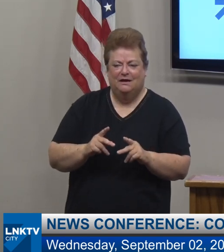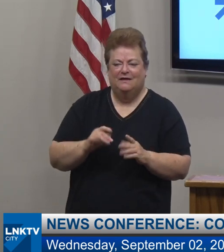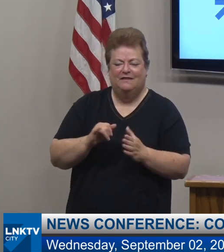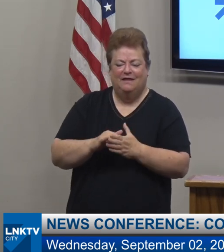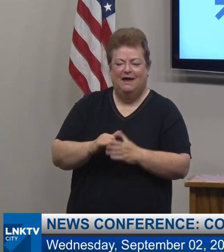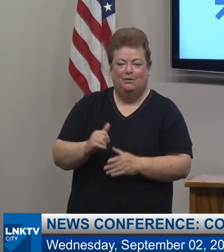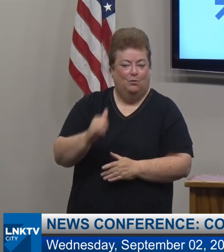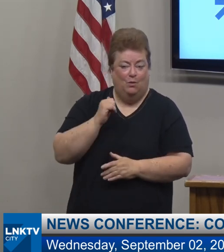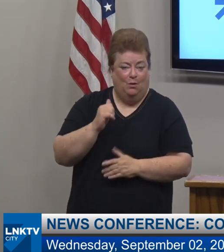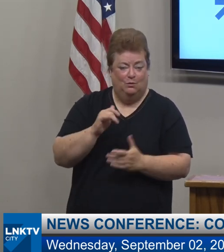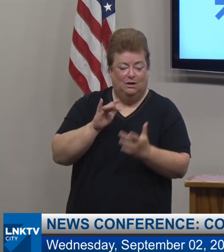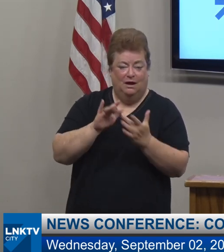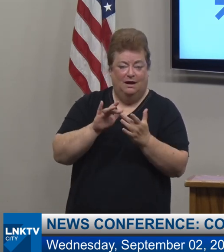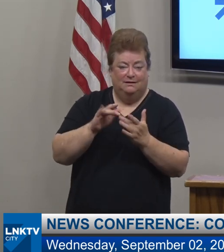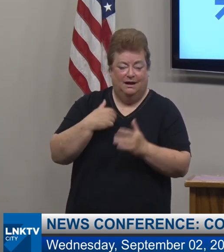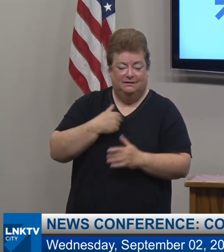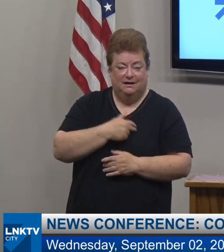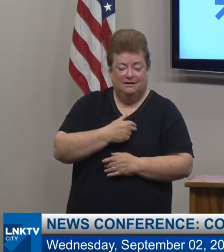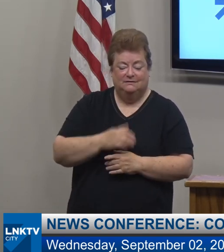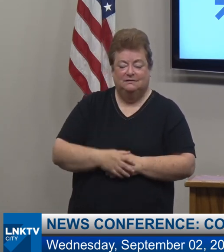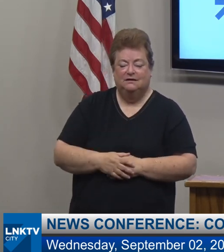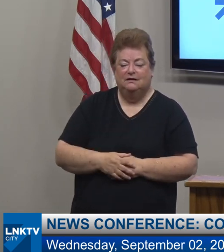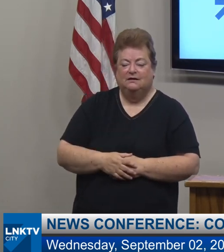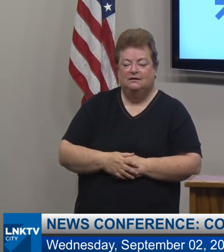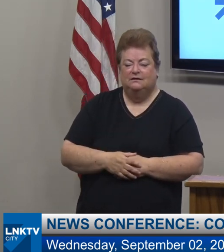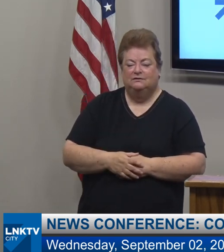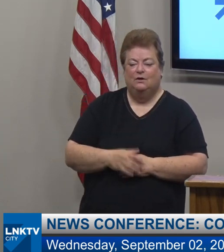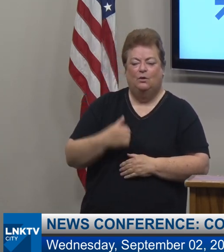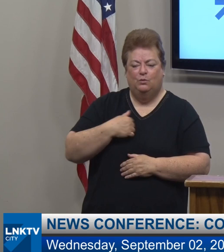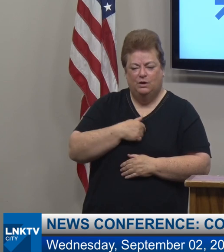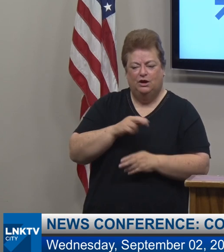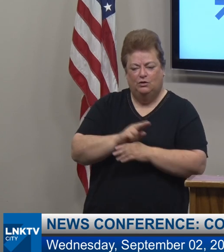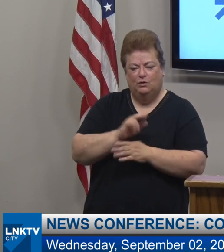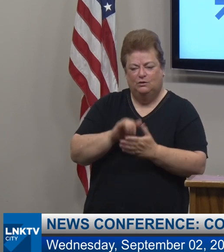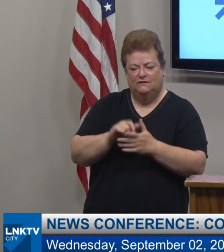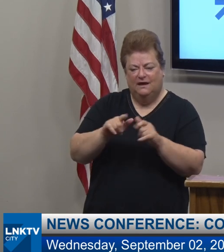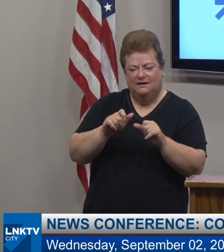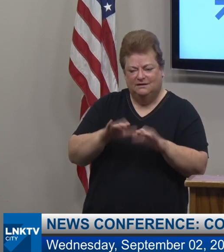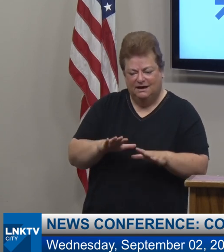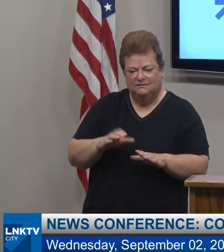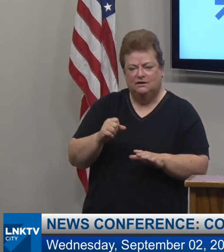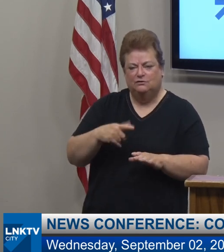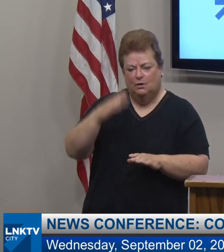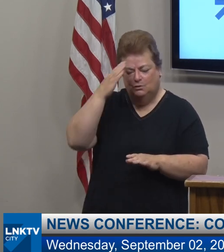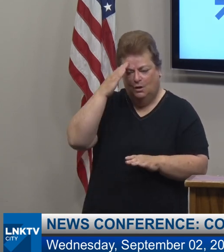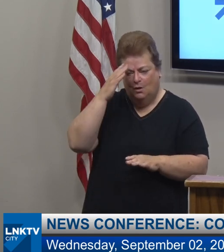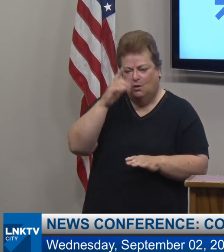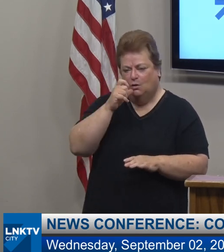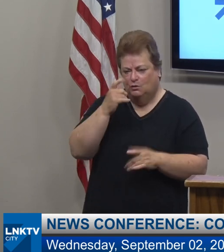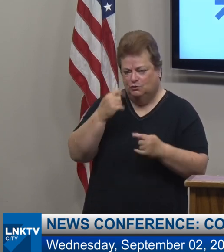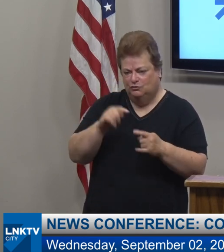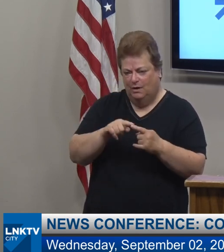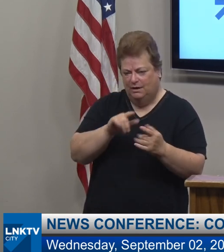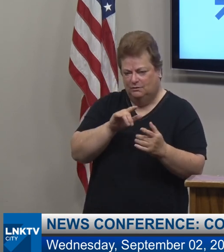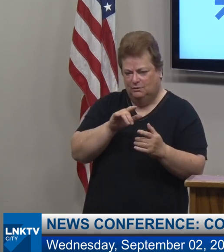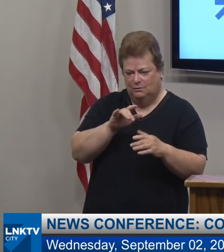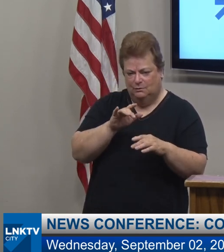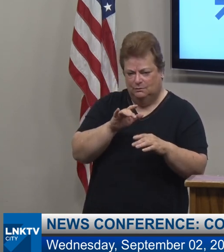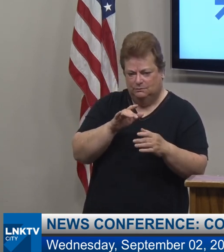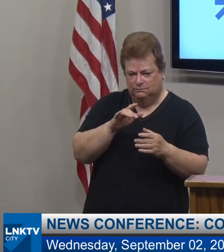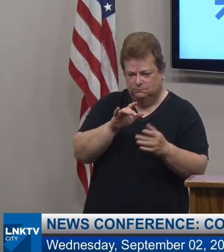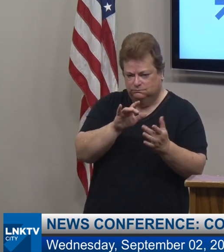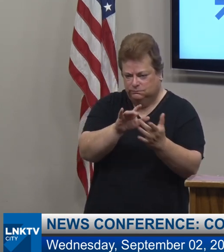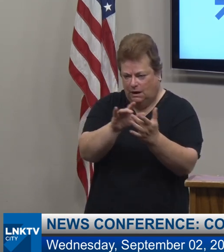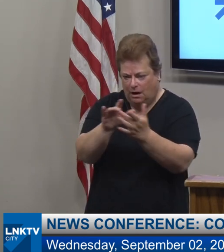us. So we use texting also so that they know who's trying to reach them. So we just encourage people, if the health